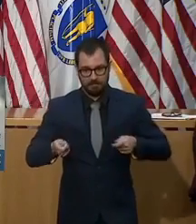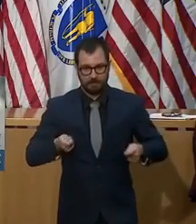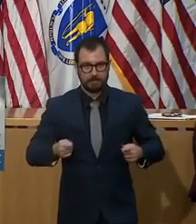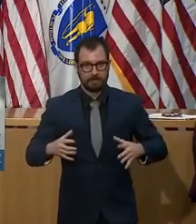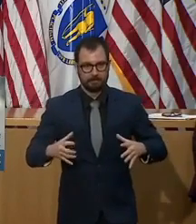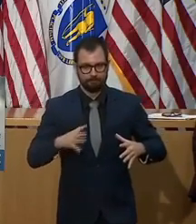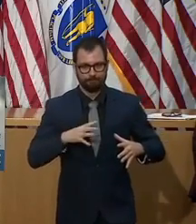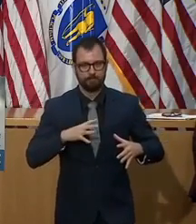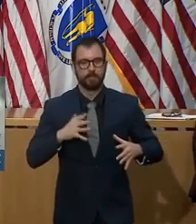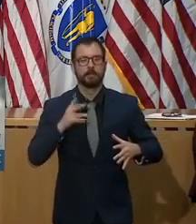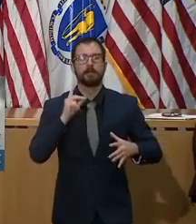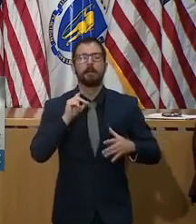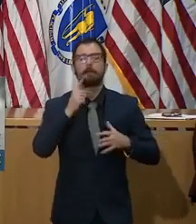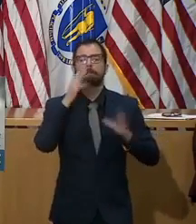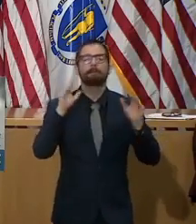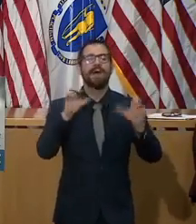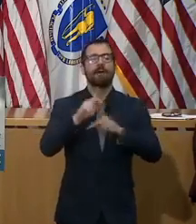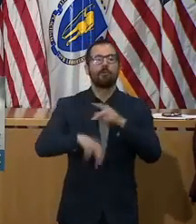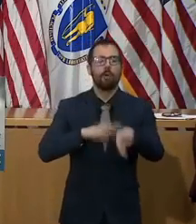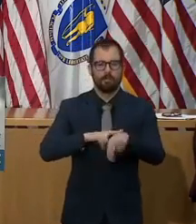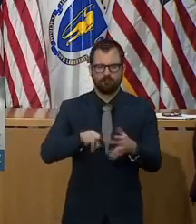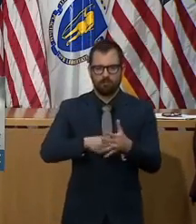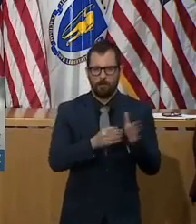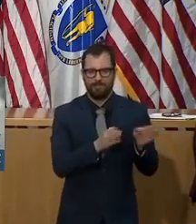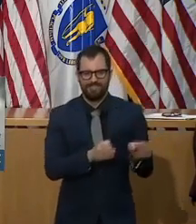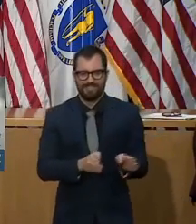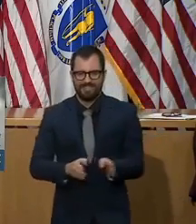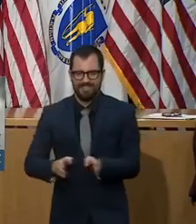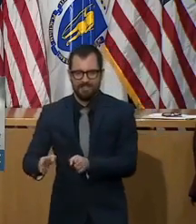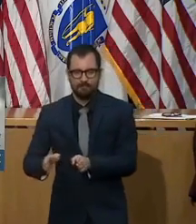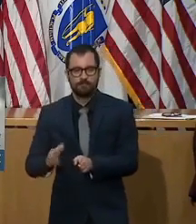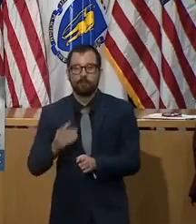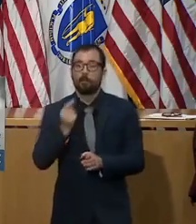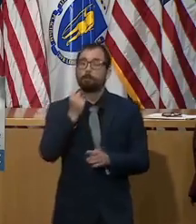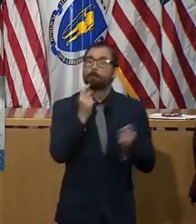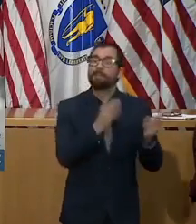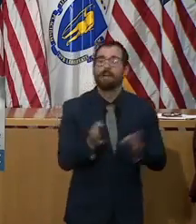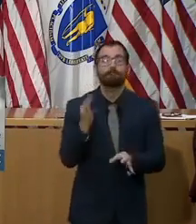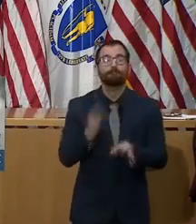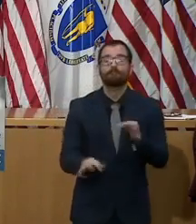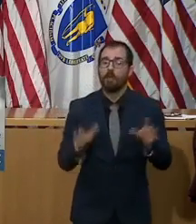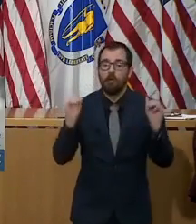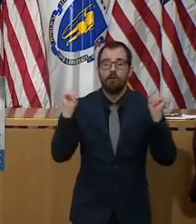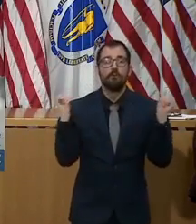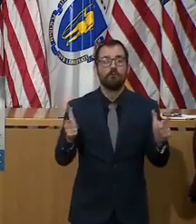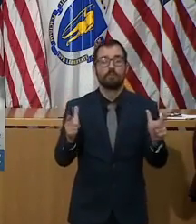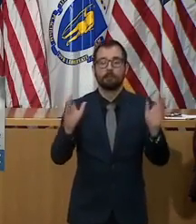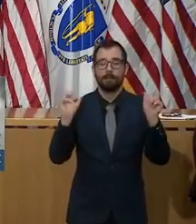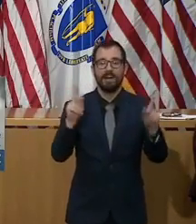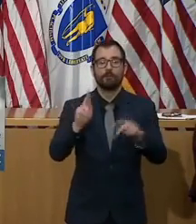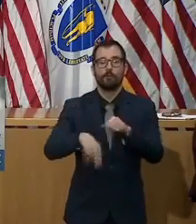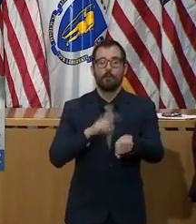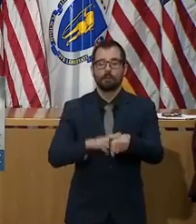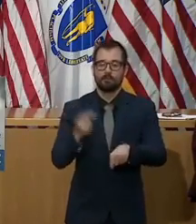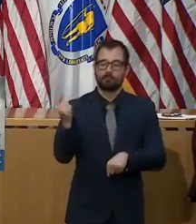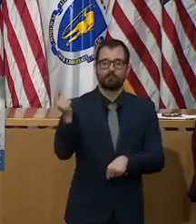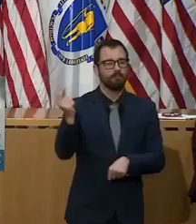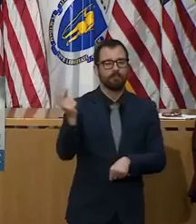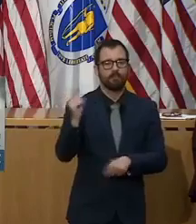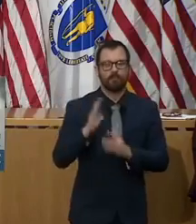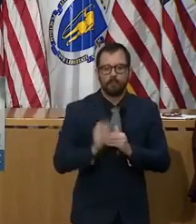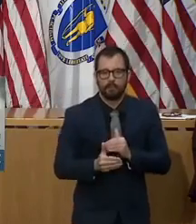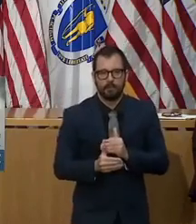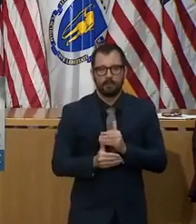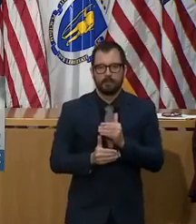is diminishing, we'll want to have that plan ready to start recovering the economic ground that we've given up during this